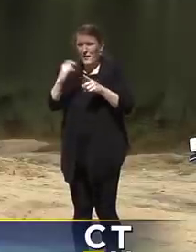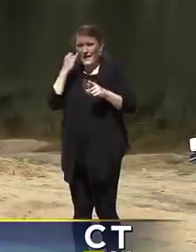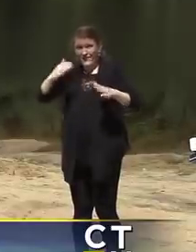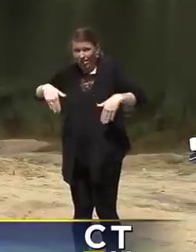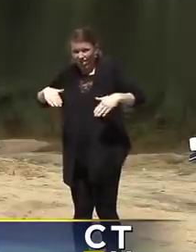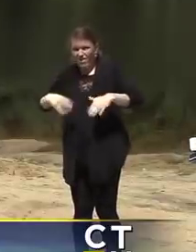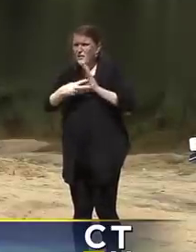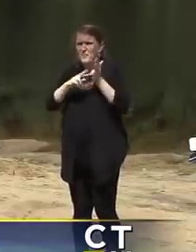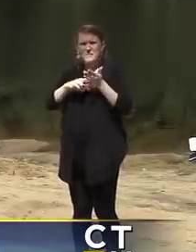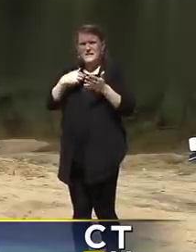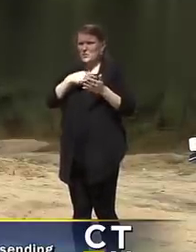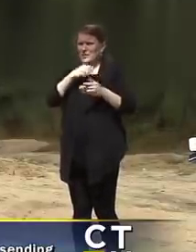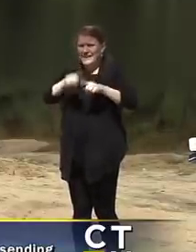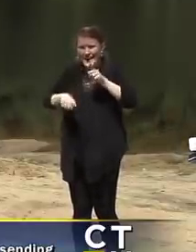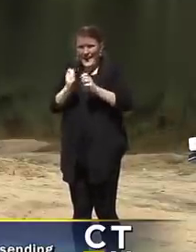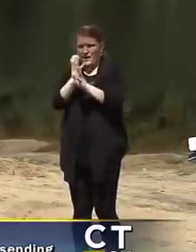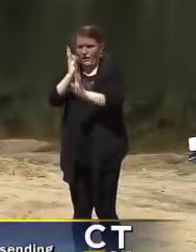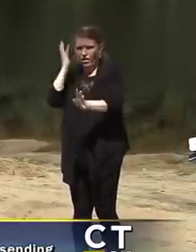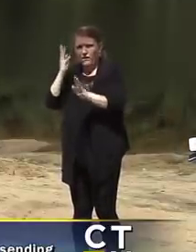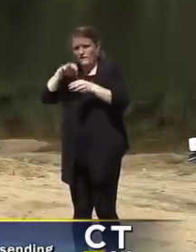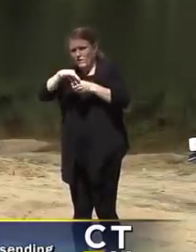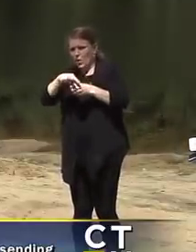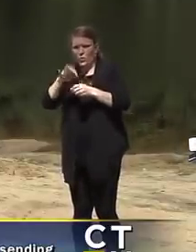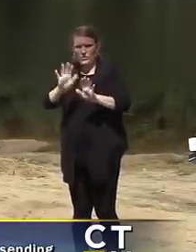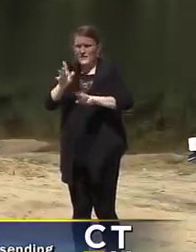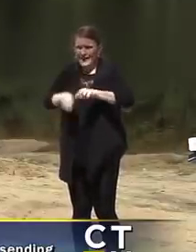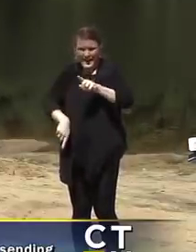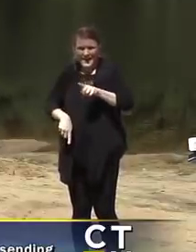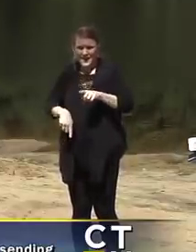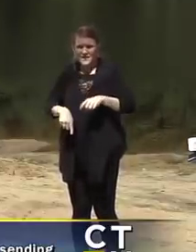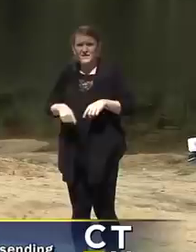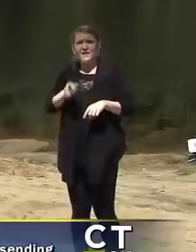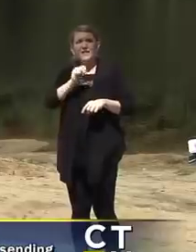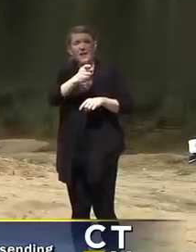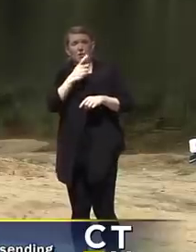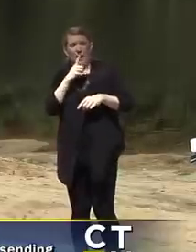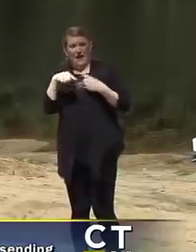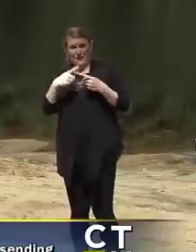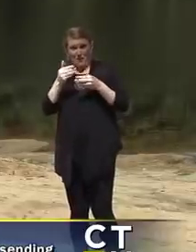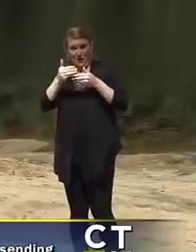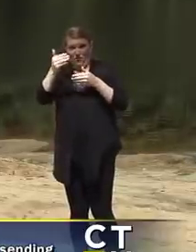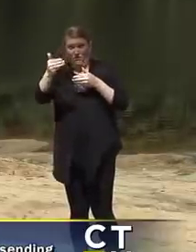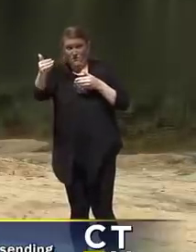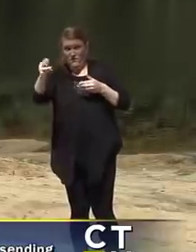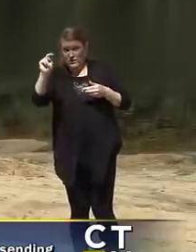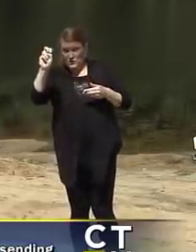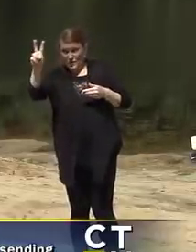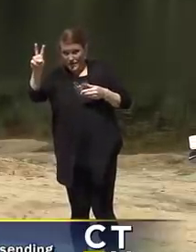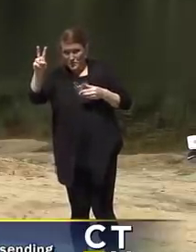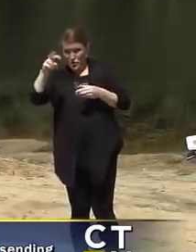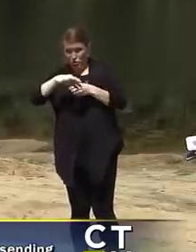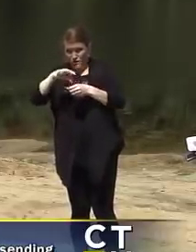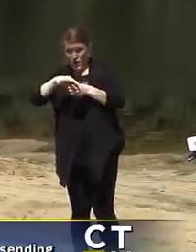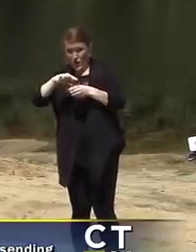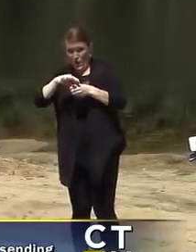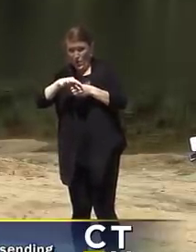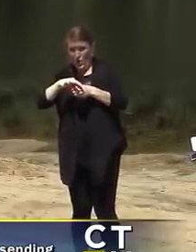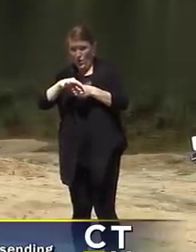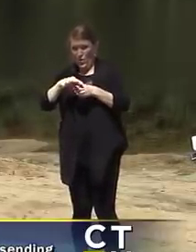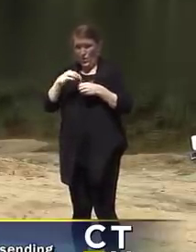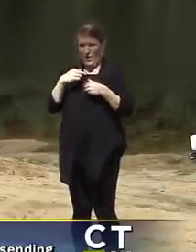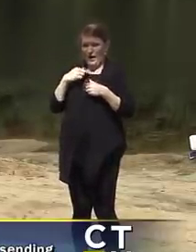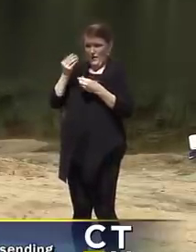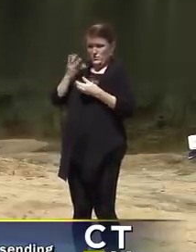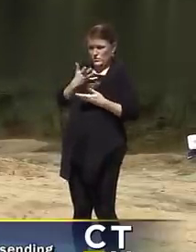our public health ramifications. You ask what happens in November. I'm told that I don't really have as much control over that in terms of